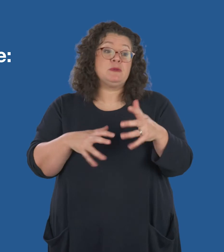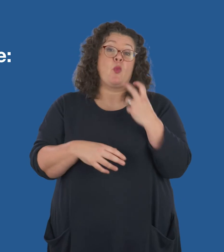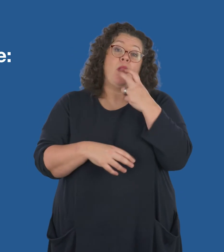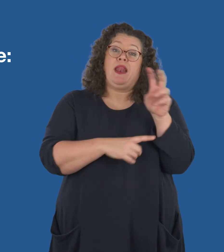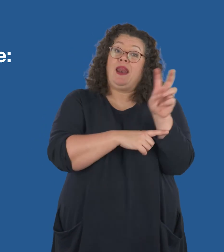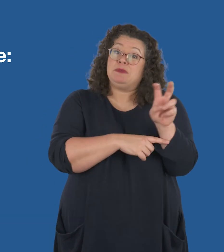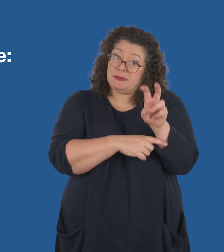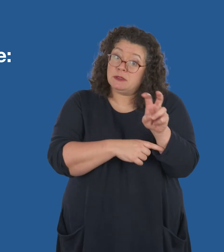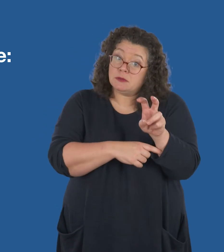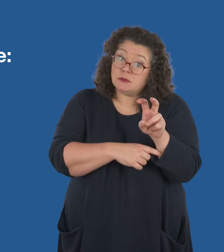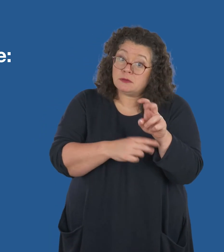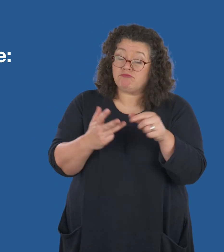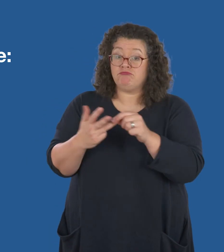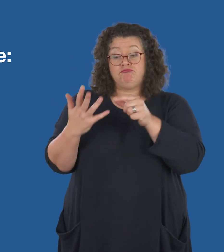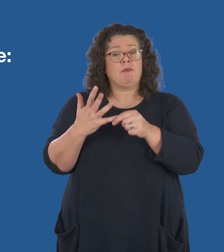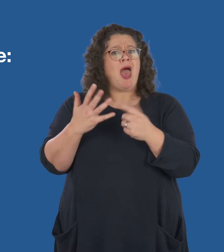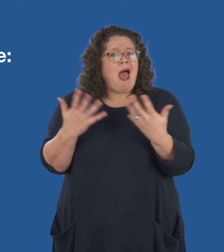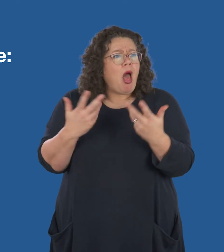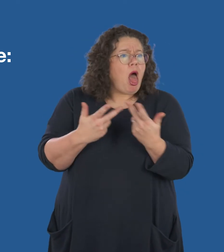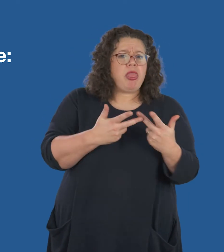any other reasonable adjustment not covered above.